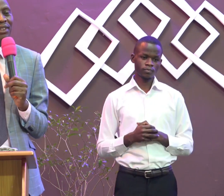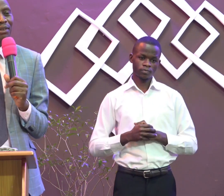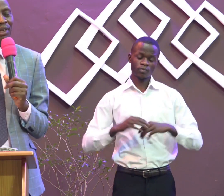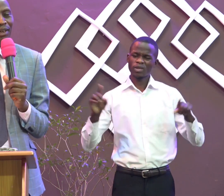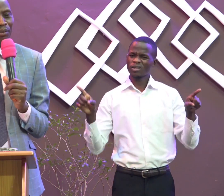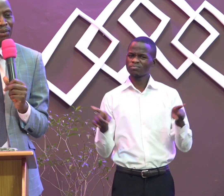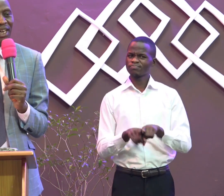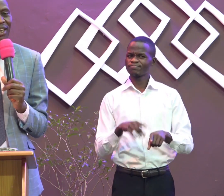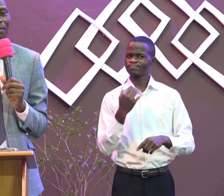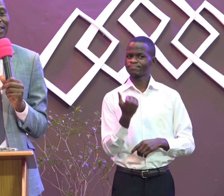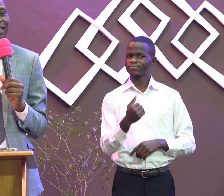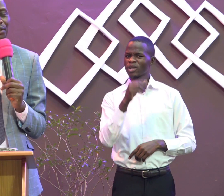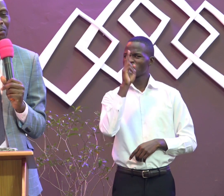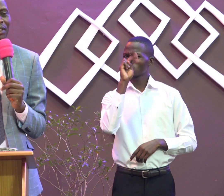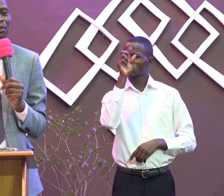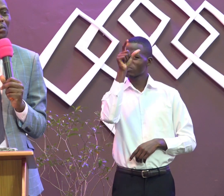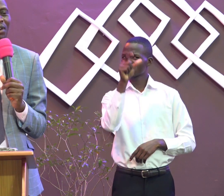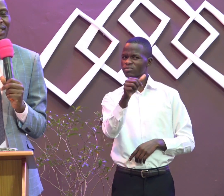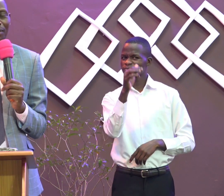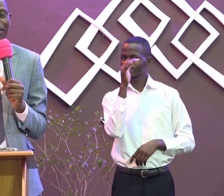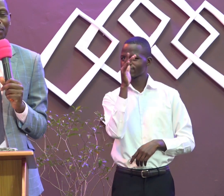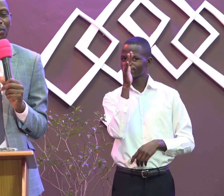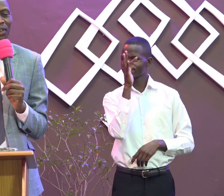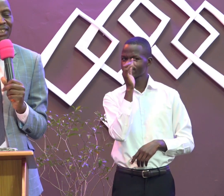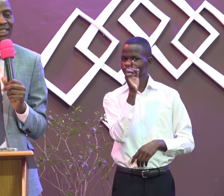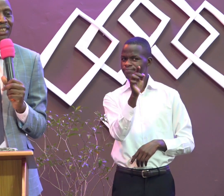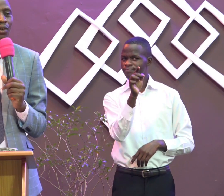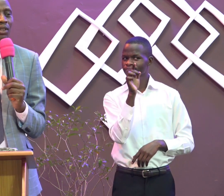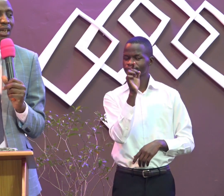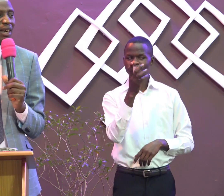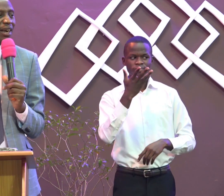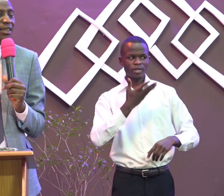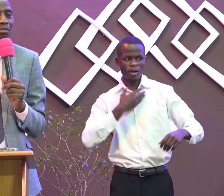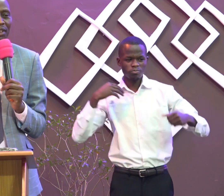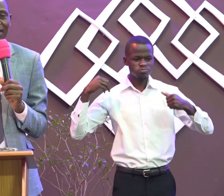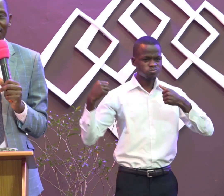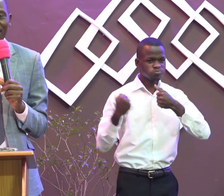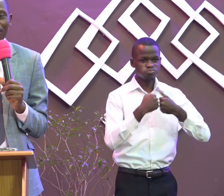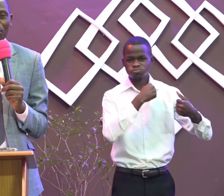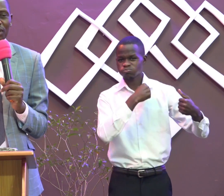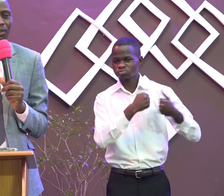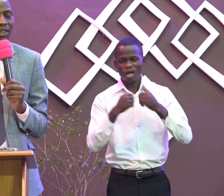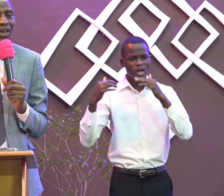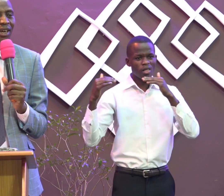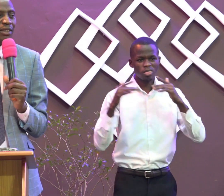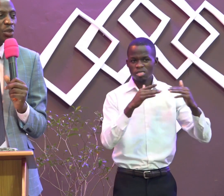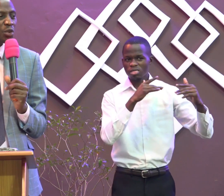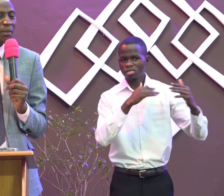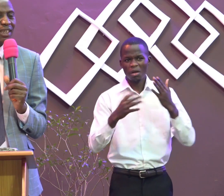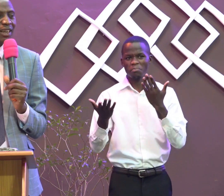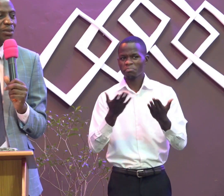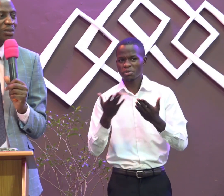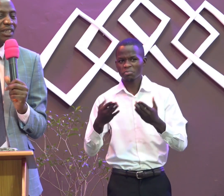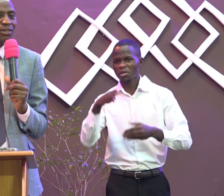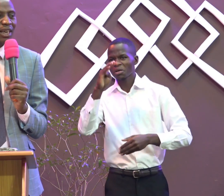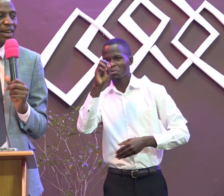olita kulimba namu naaga abali eyo bali mu kulwana bali mu kukola ki osanga bone yadda yagala okujja osanga Joshua